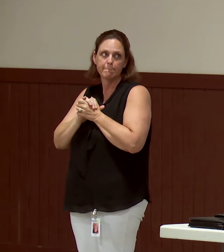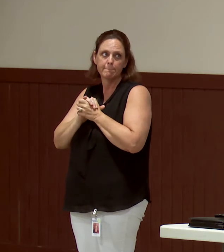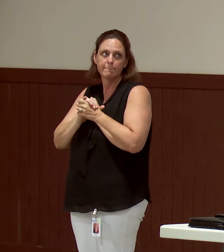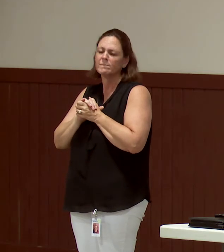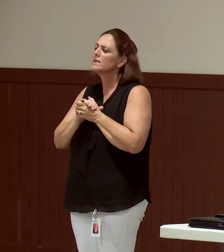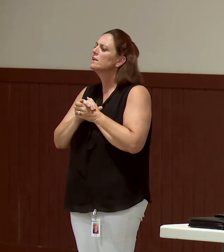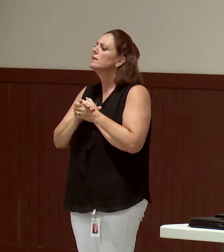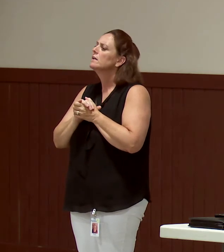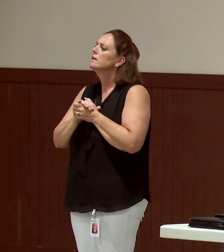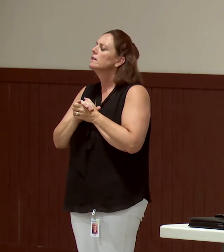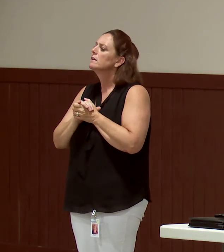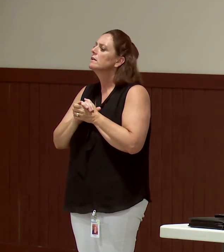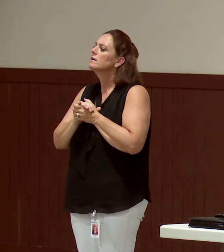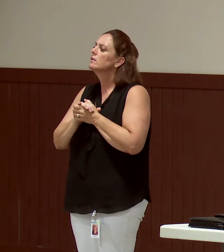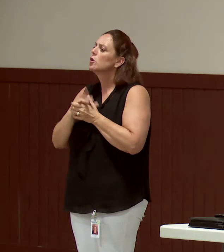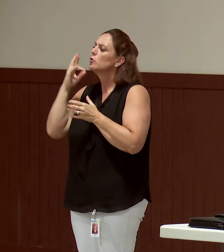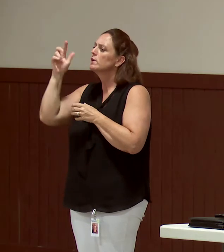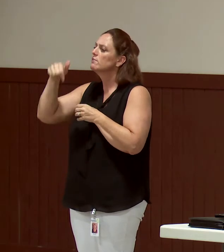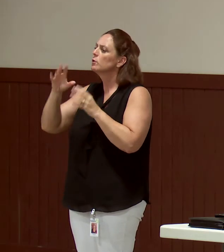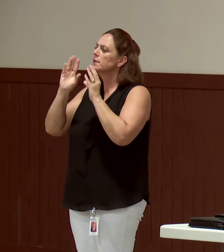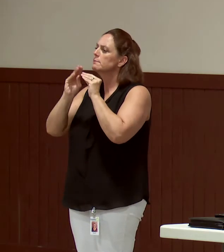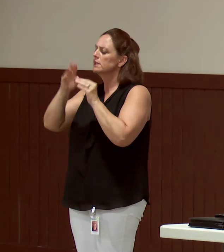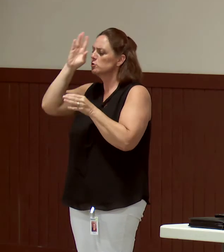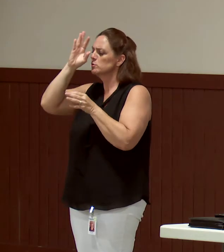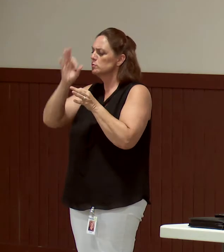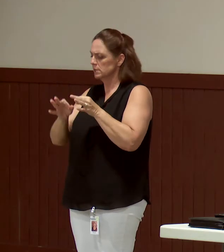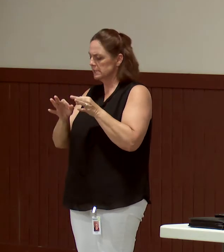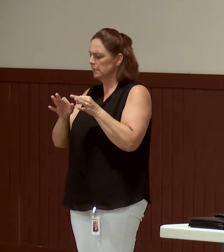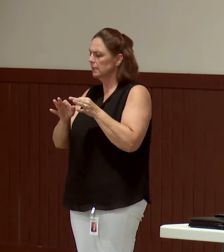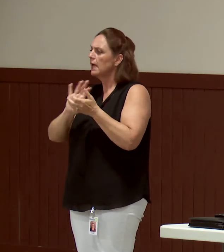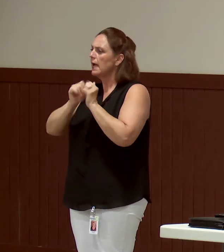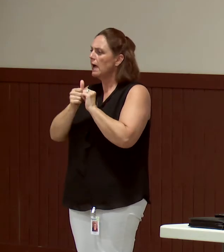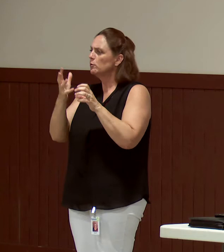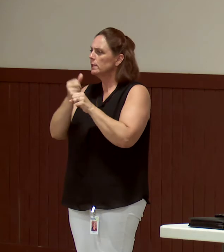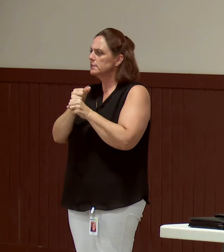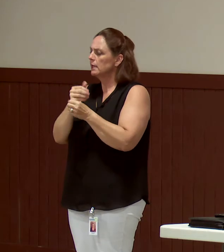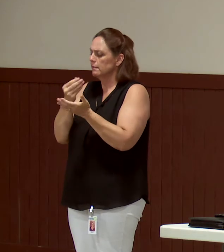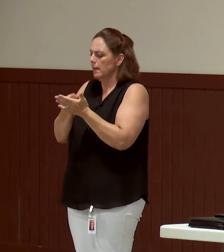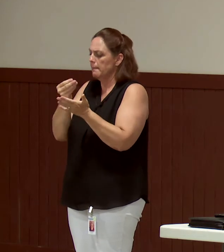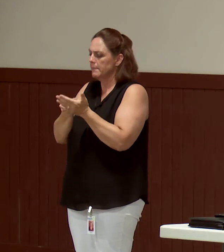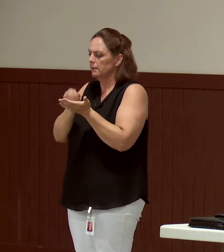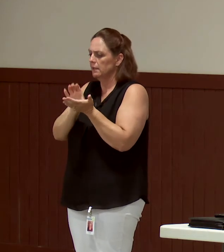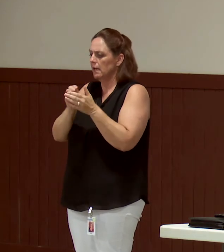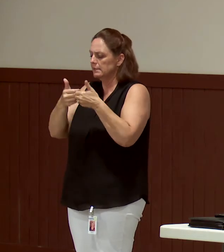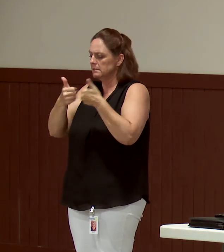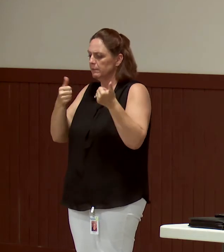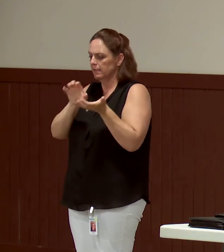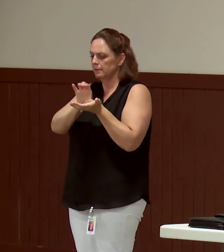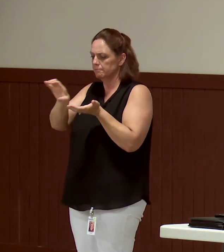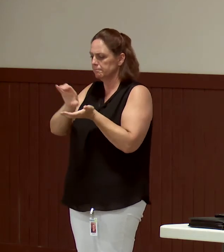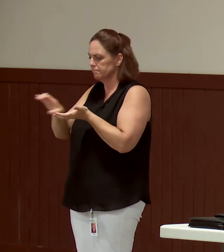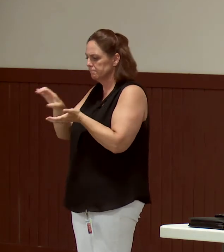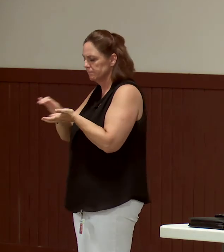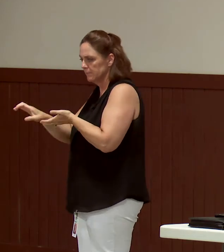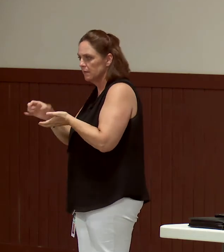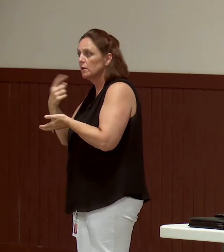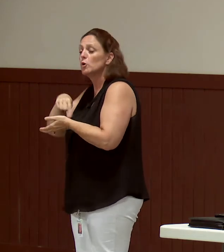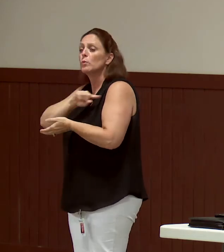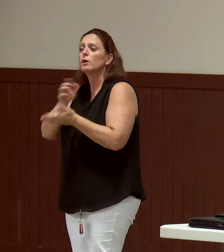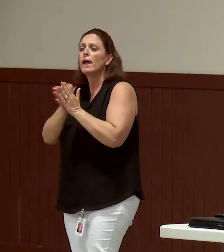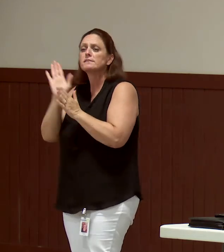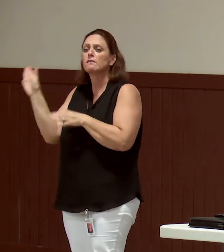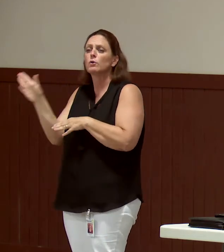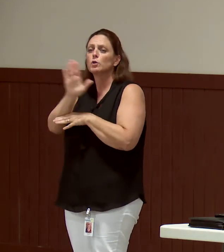to split the $44 million into different eligible funding categories for distribution. So we're asking for public input on those